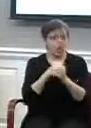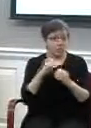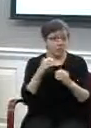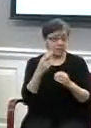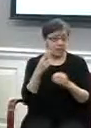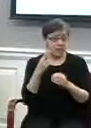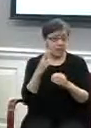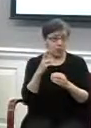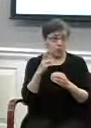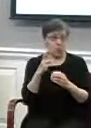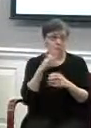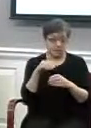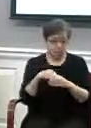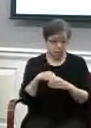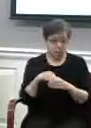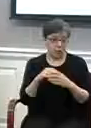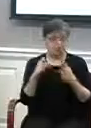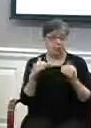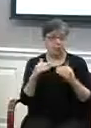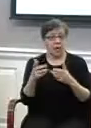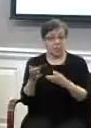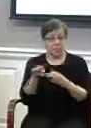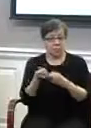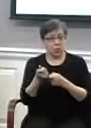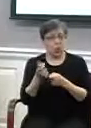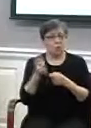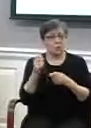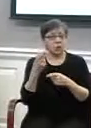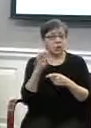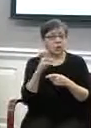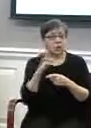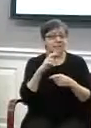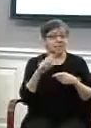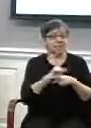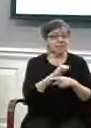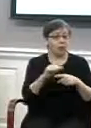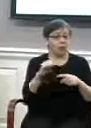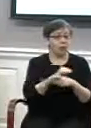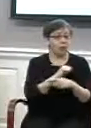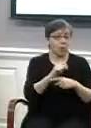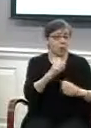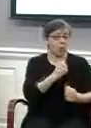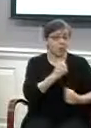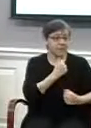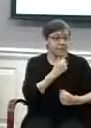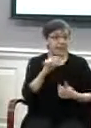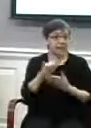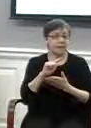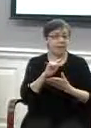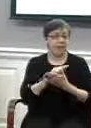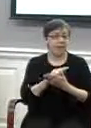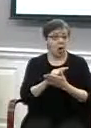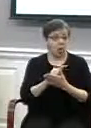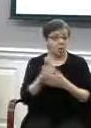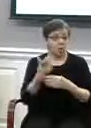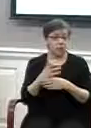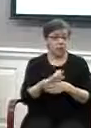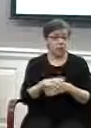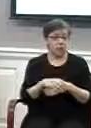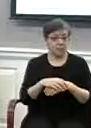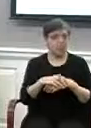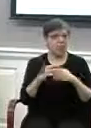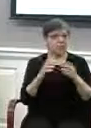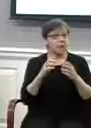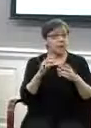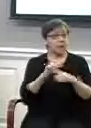to integrate human rights into the training of military and law enforcement officials. The guidelines, methodological training manuals have